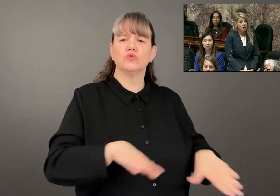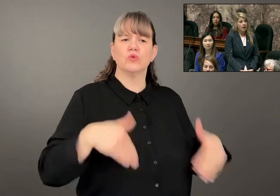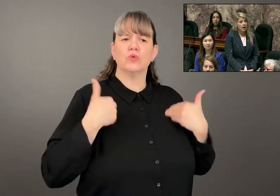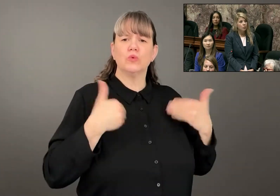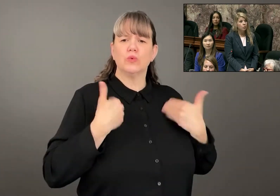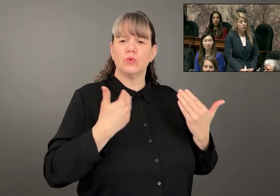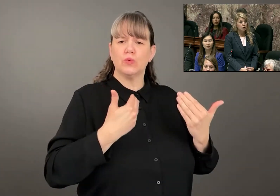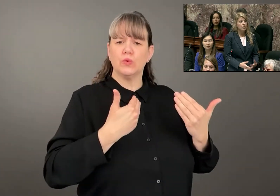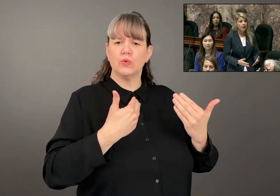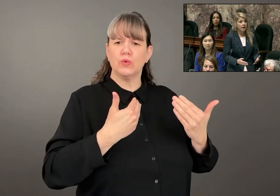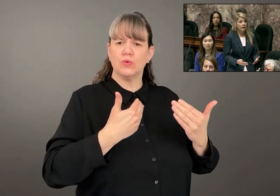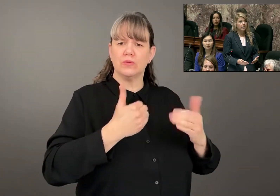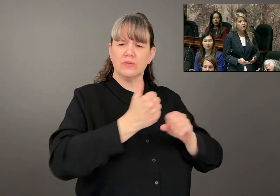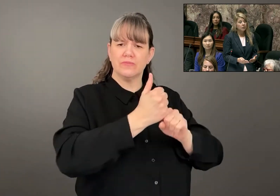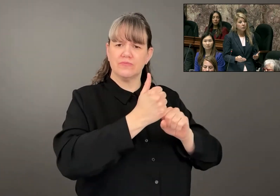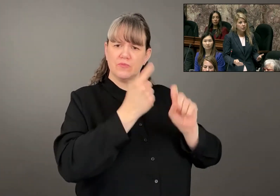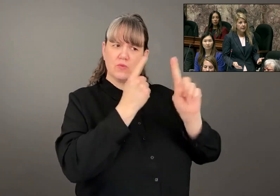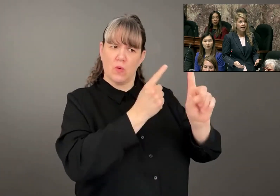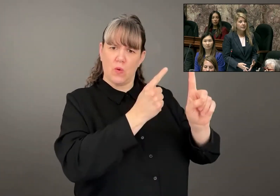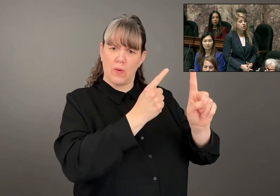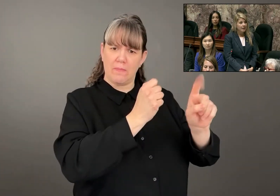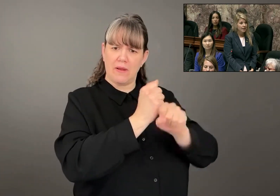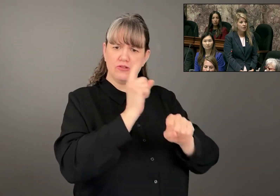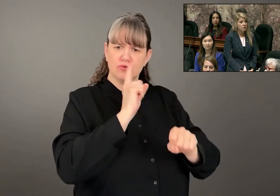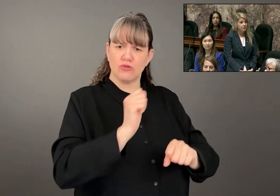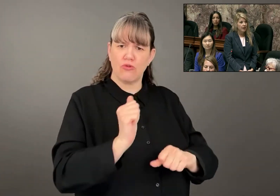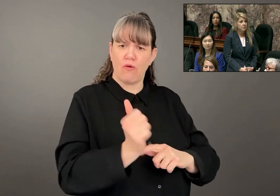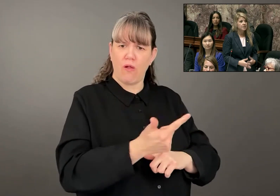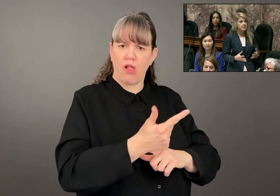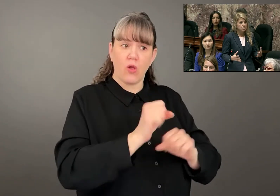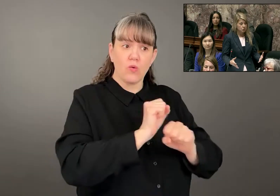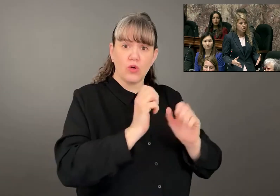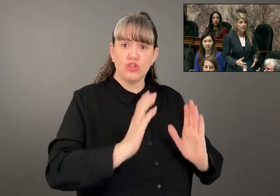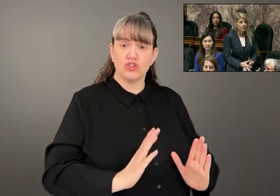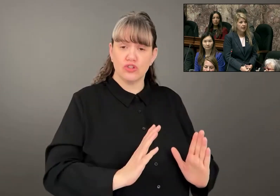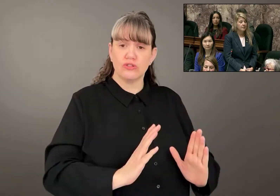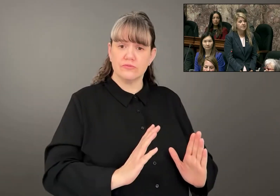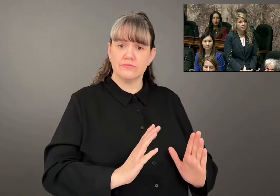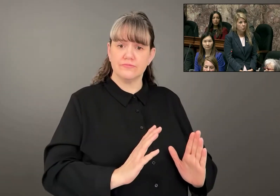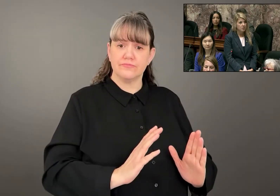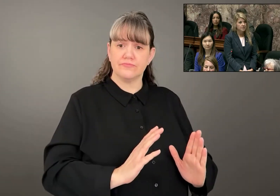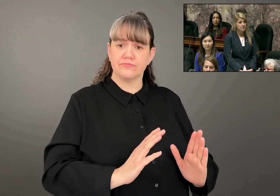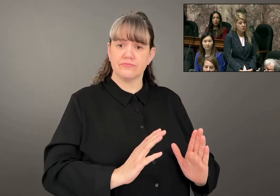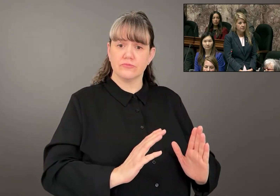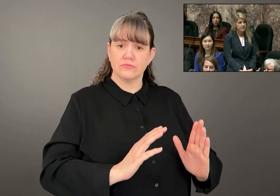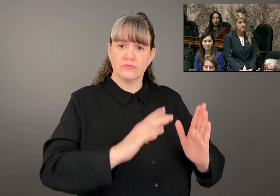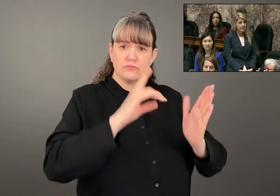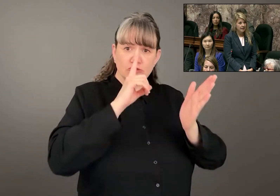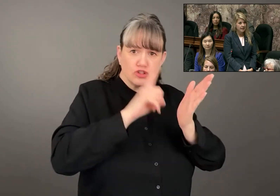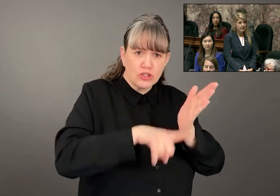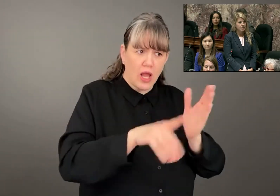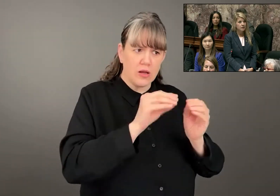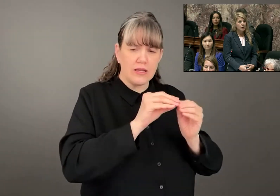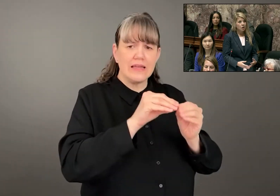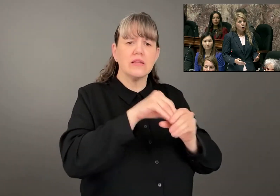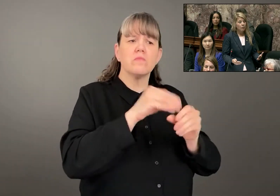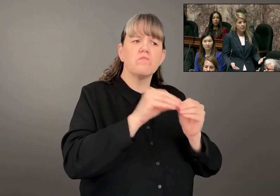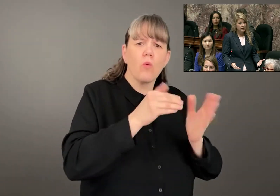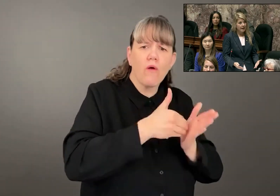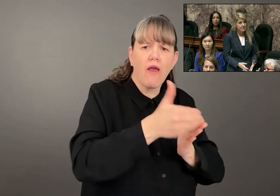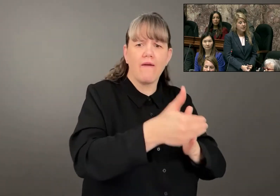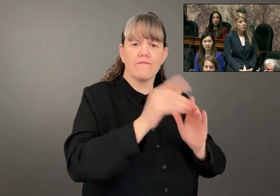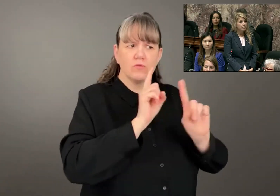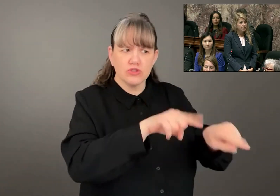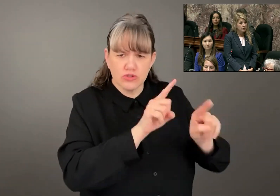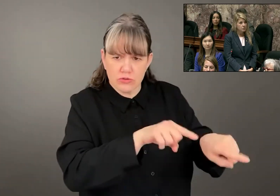workers were looking at checking in with families, ensuring that they had the supports and services that they needed. Over